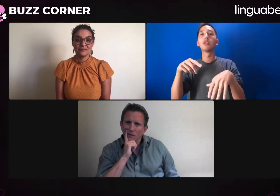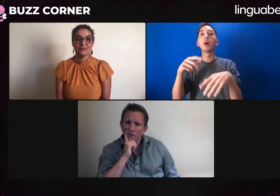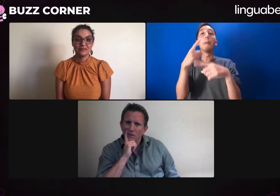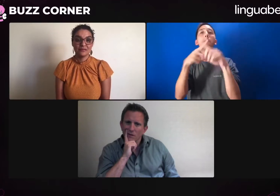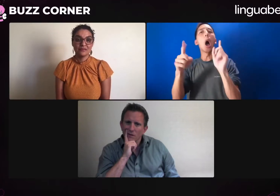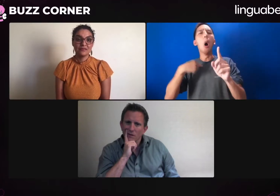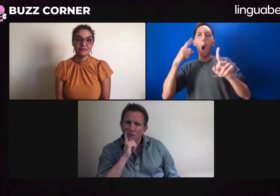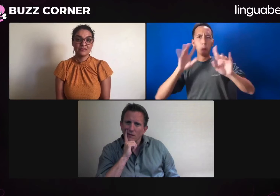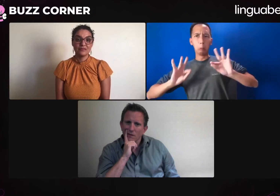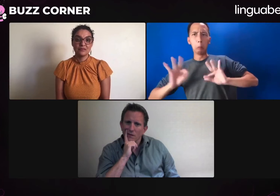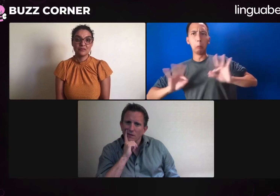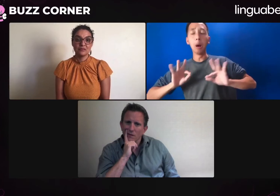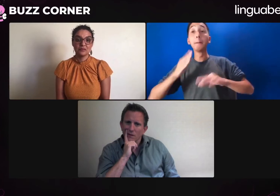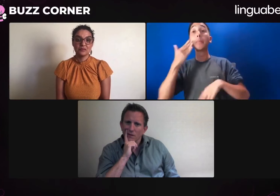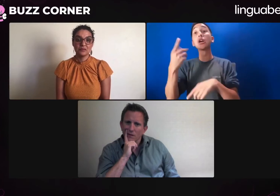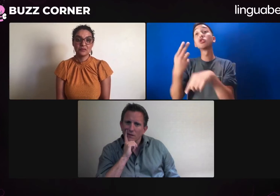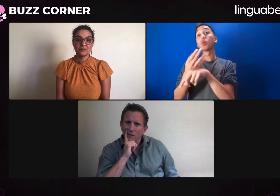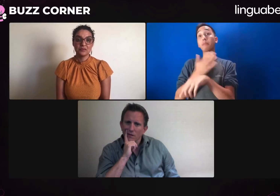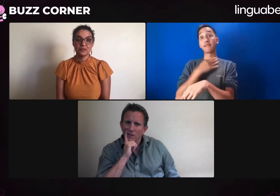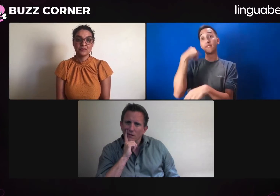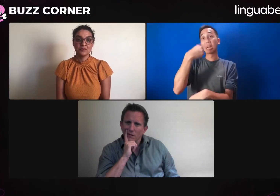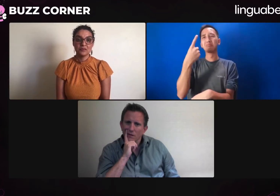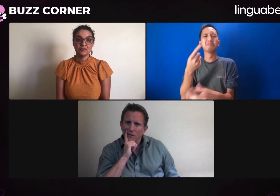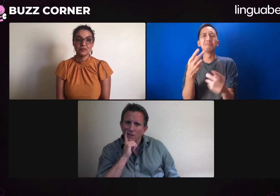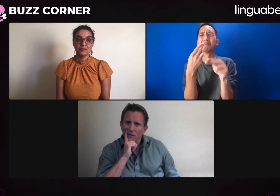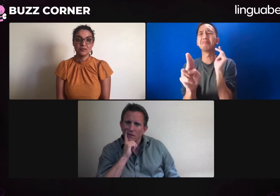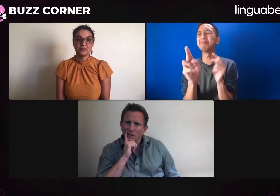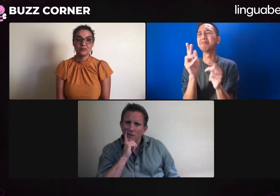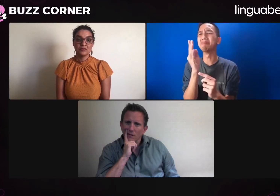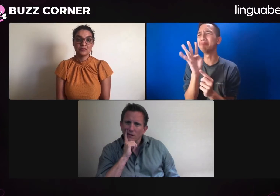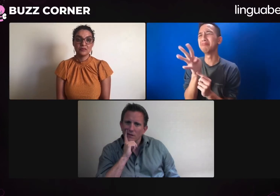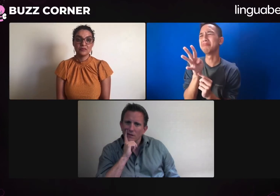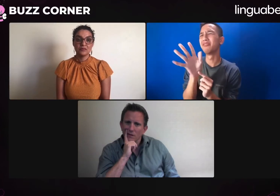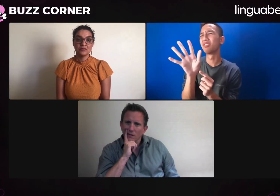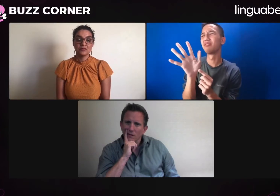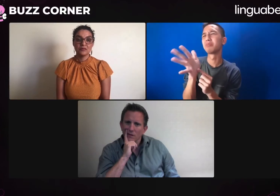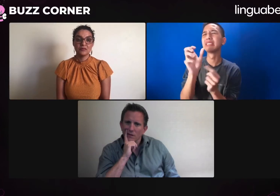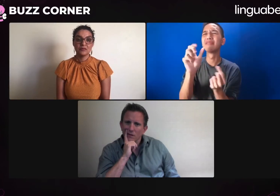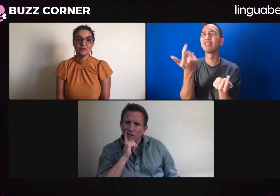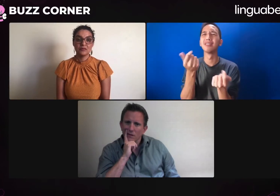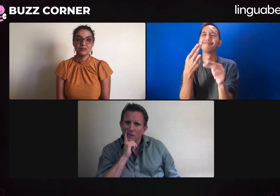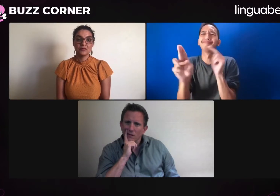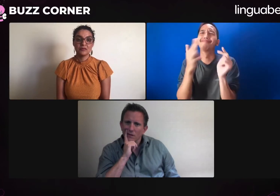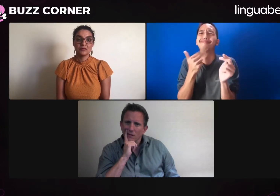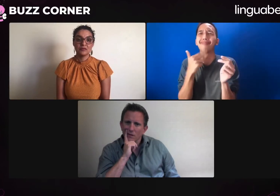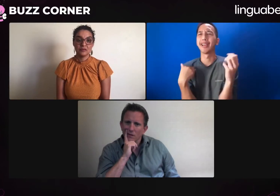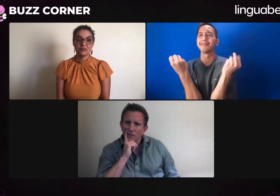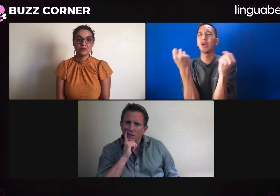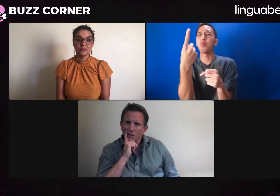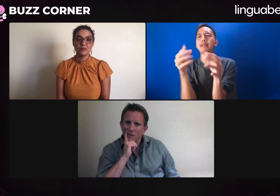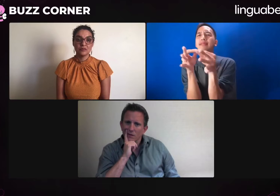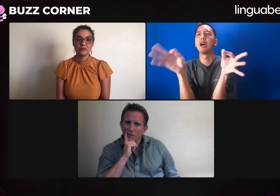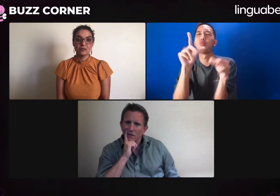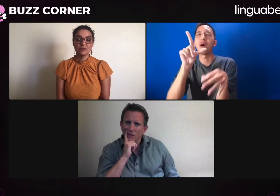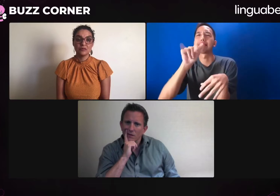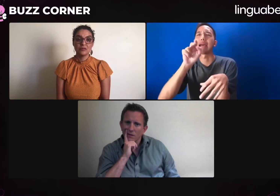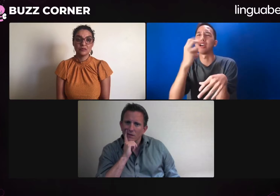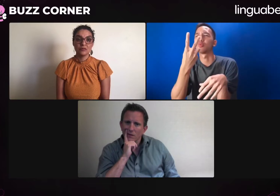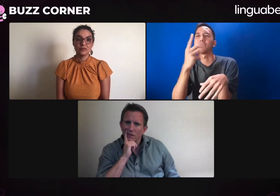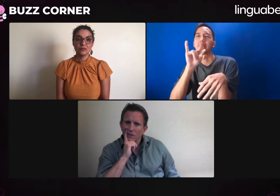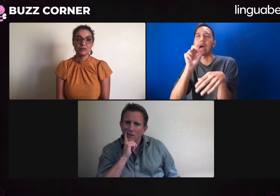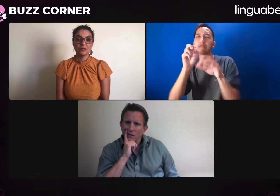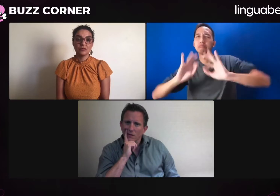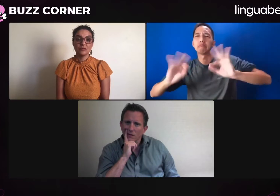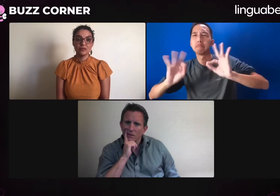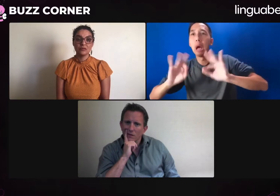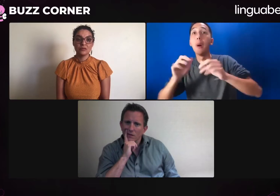someone had put out a vlog. Now, at first I thought nothing of it. And my face was a 5-second pop in. I